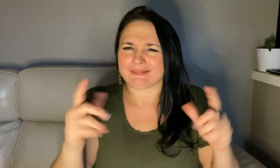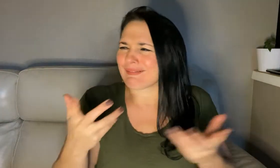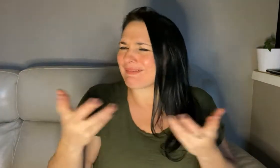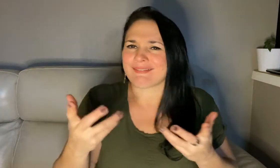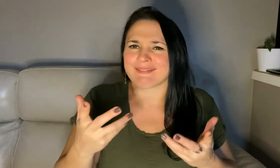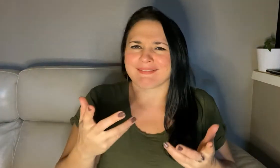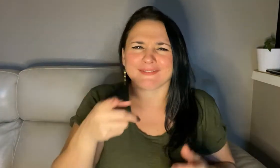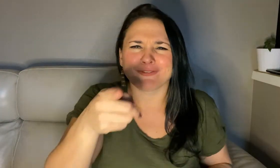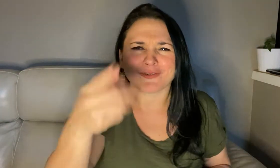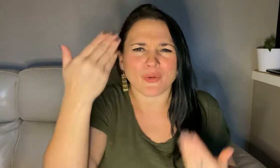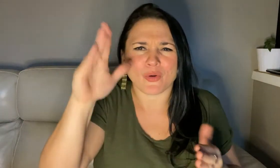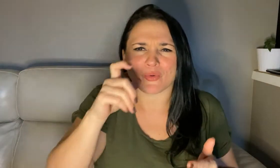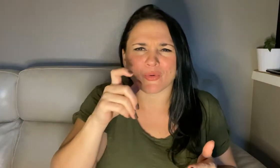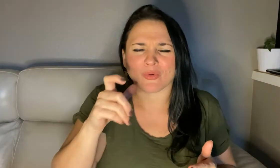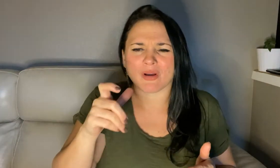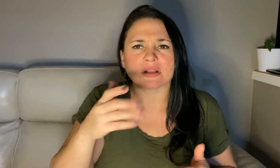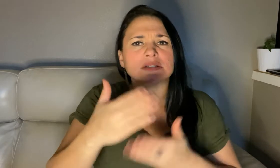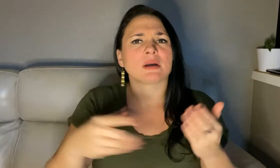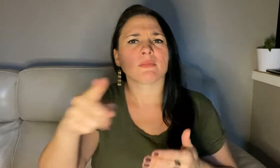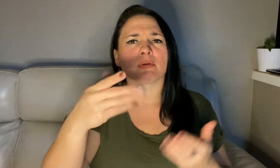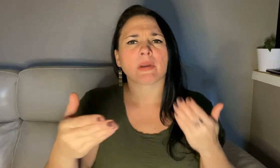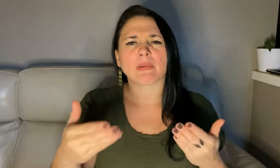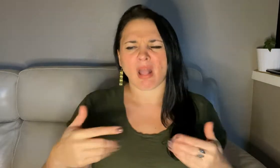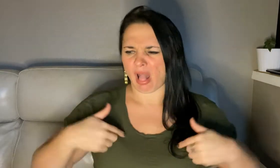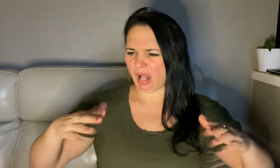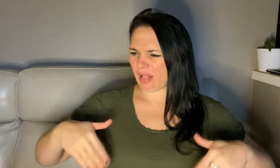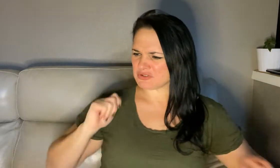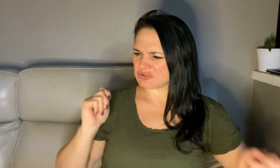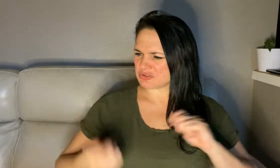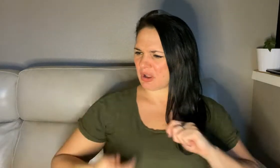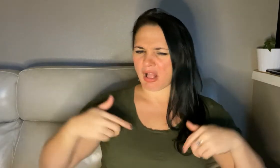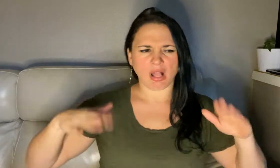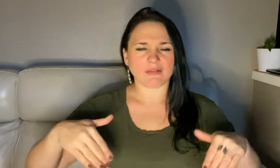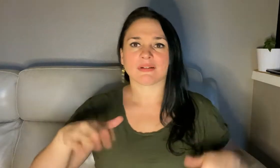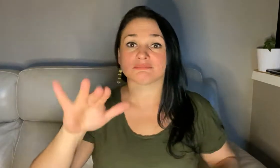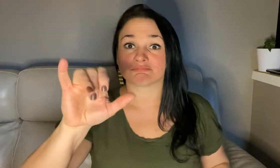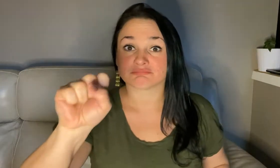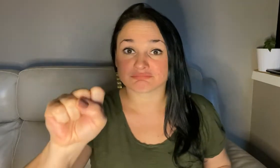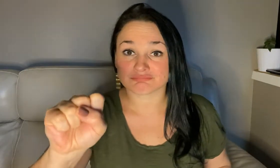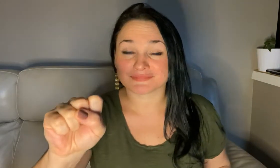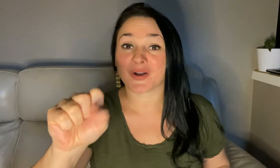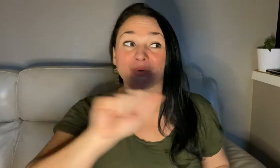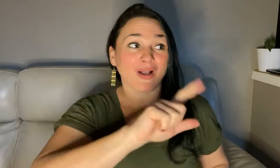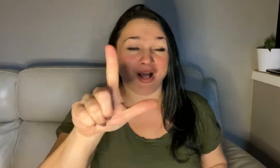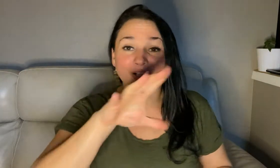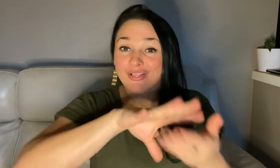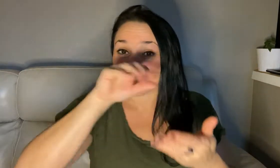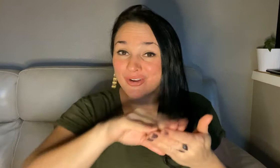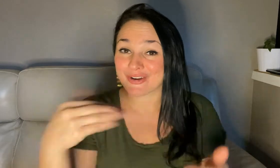truly are. Wake up. I mean, some of you might go, I haven't changed any. Yeah, you